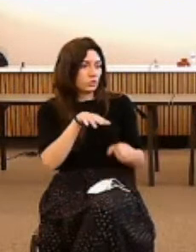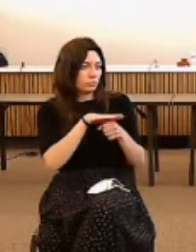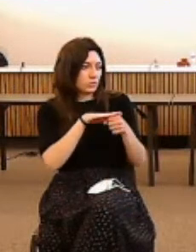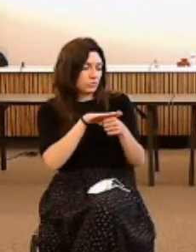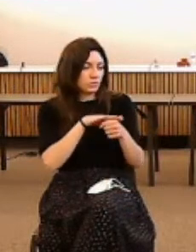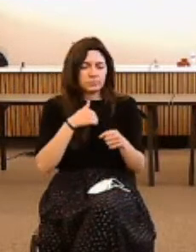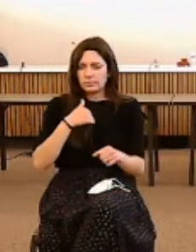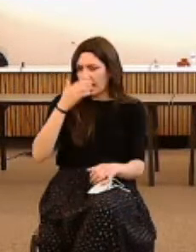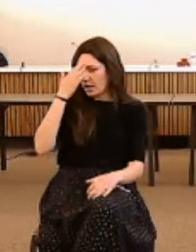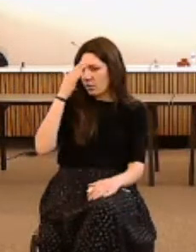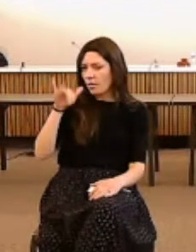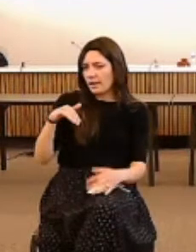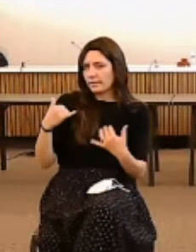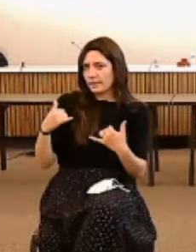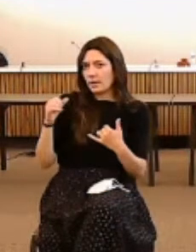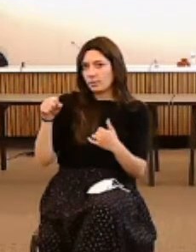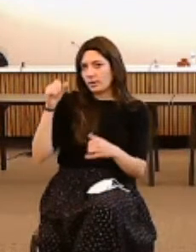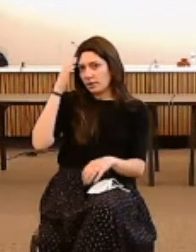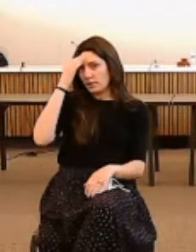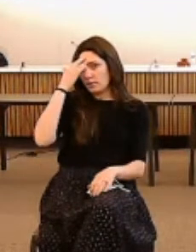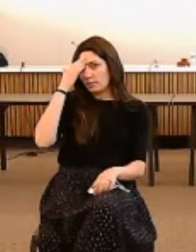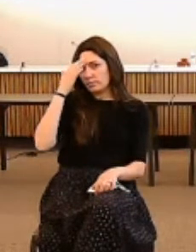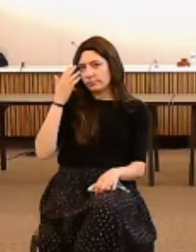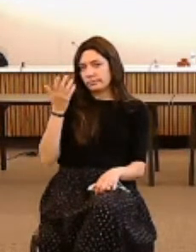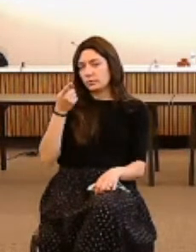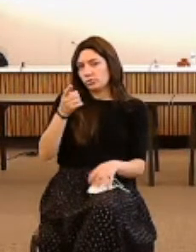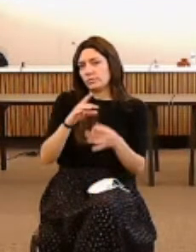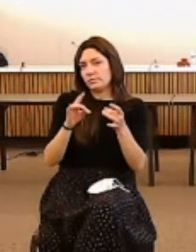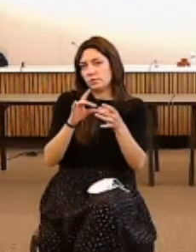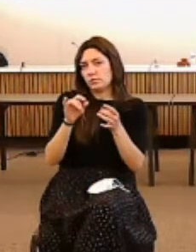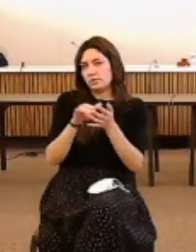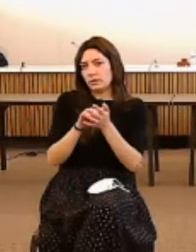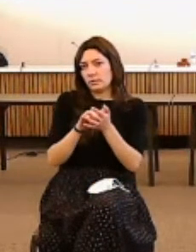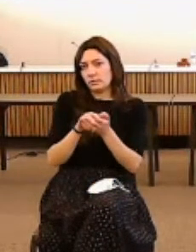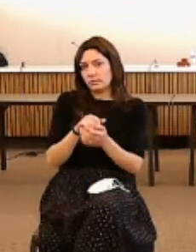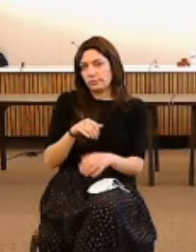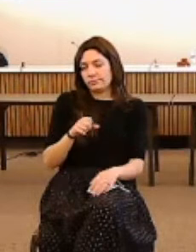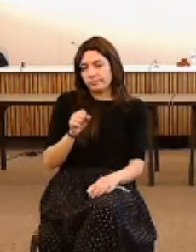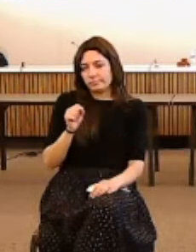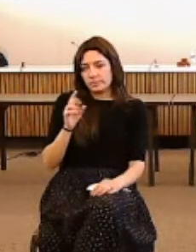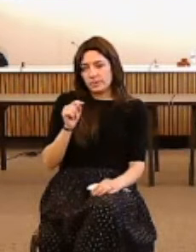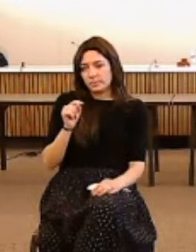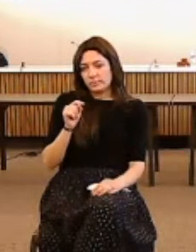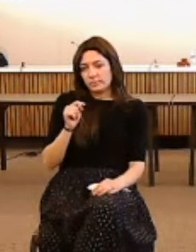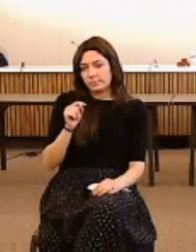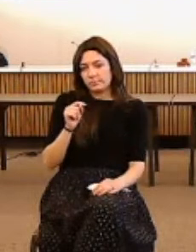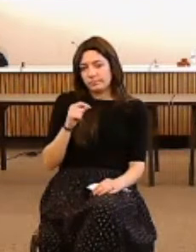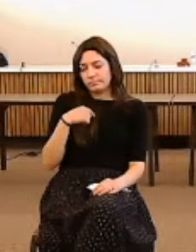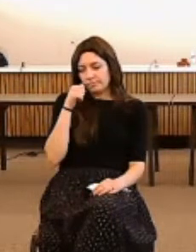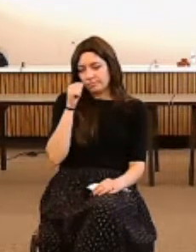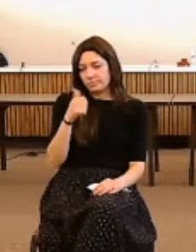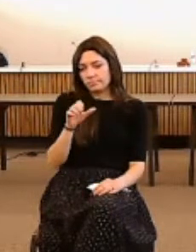I know it's Rochester Regional. I'm just saying Yeah, I'm just she had mentioned still Delphi. calling it I Delphi. realized I had to put former in front of it.